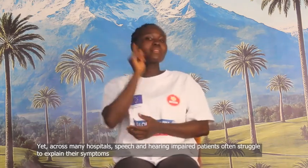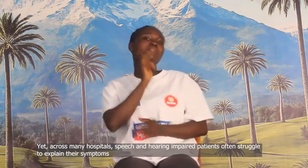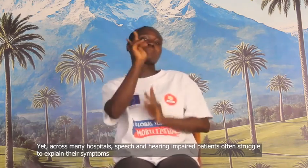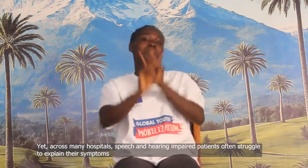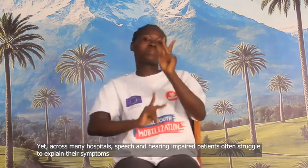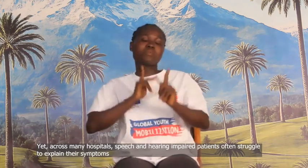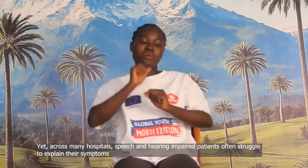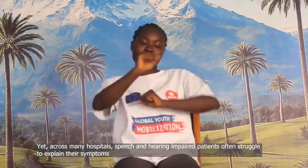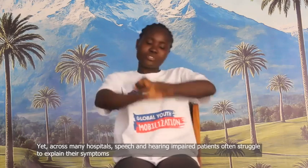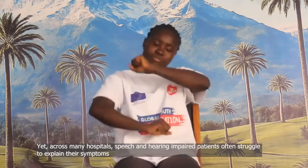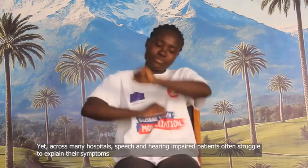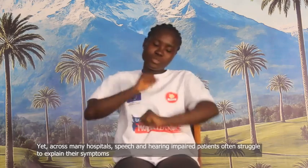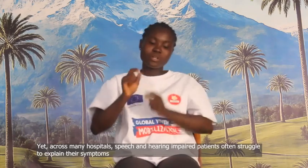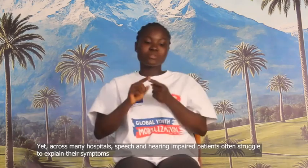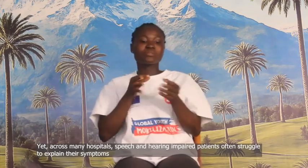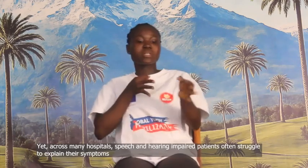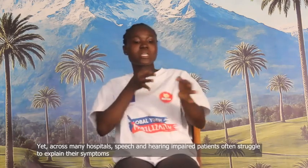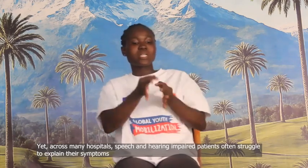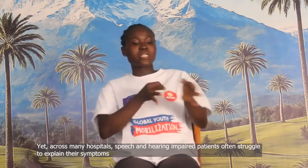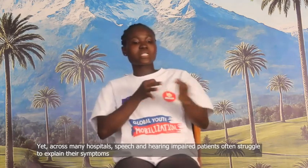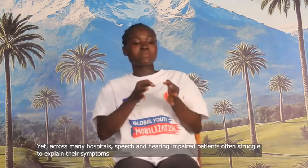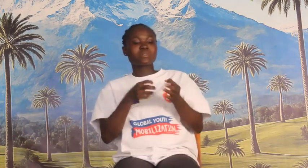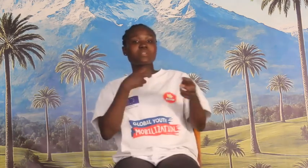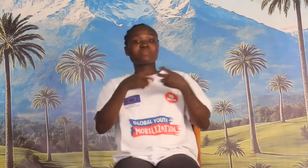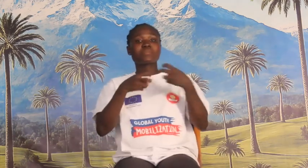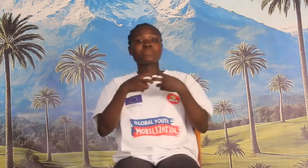patients often struggle to explain their symptoms,